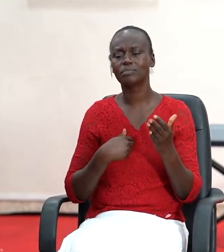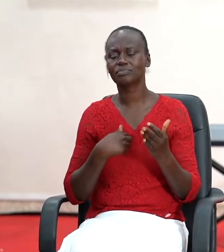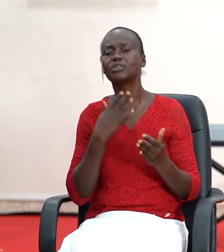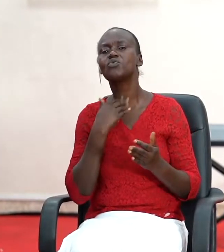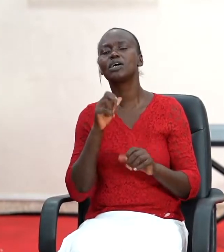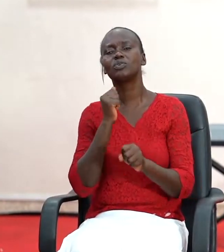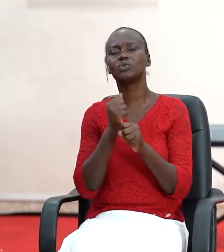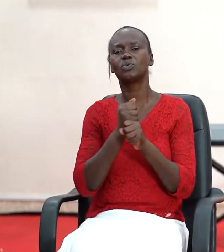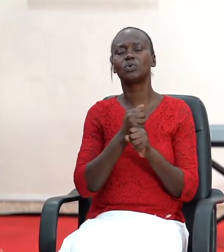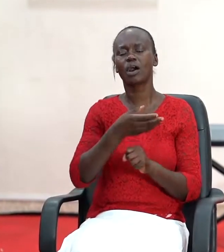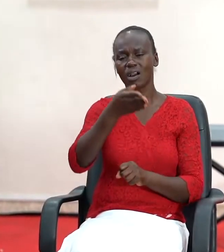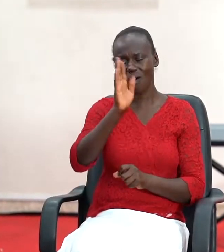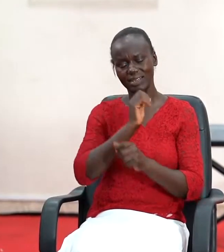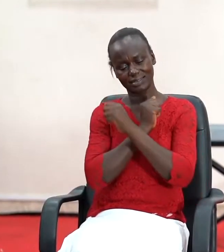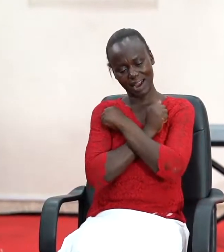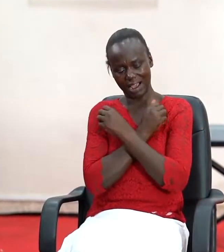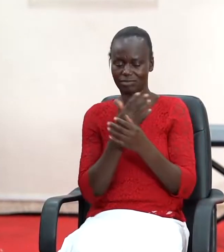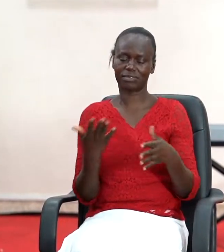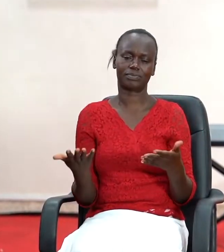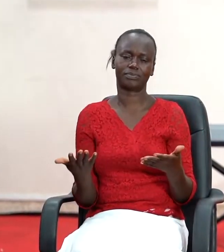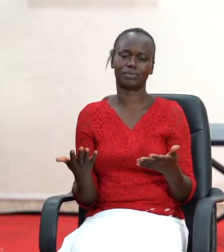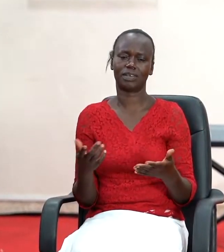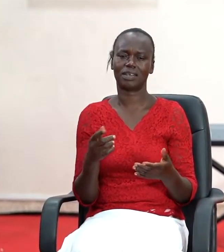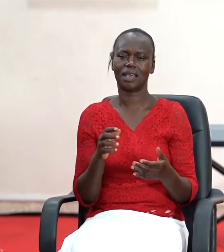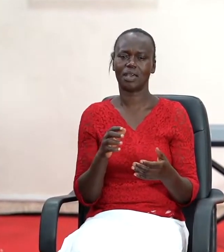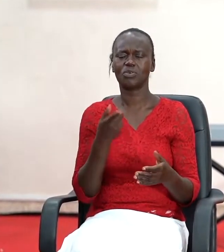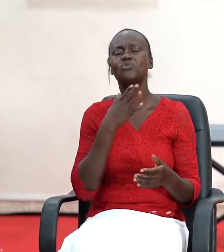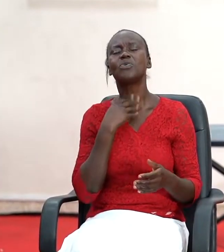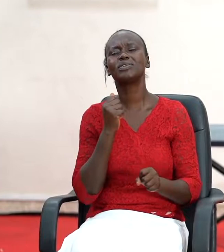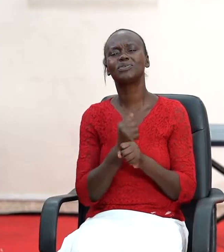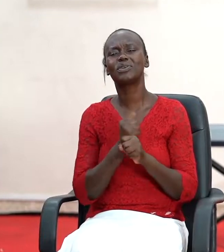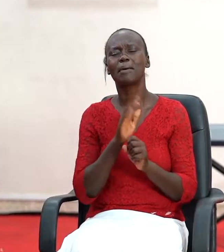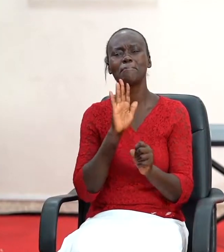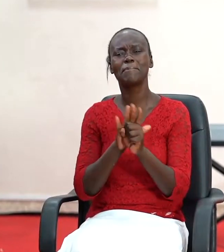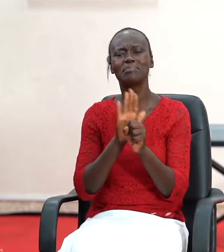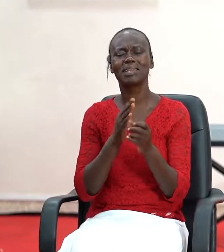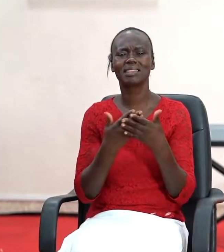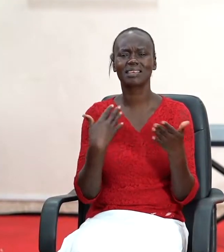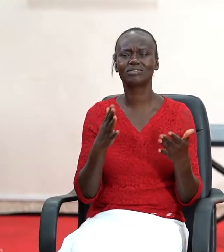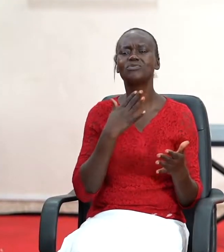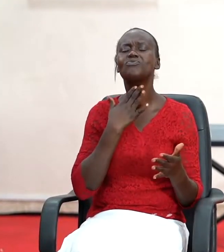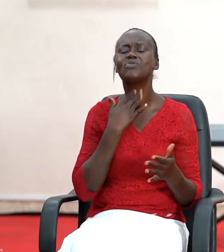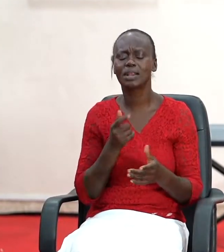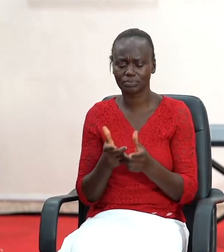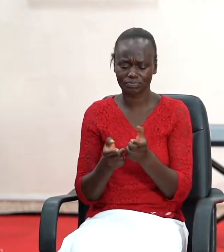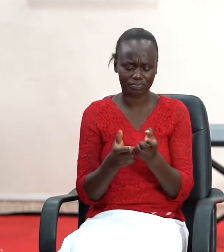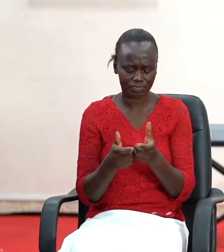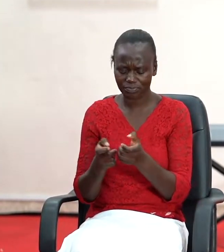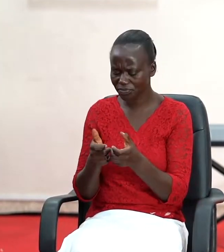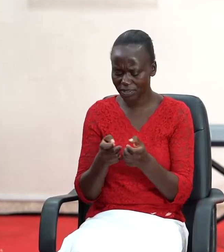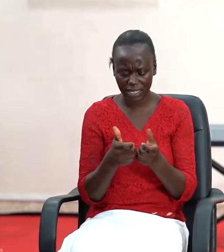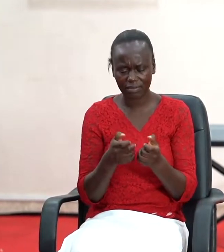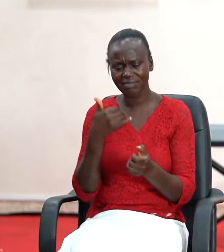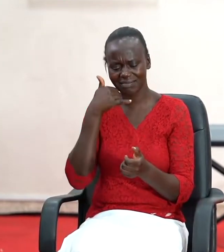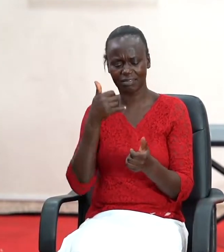approved by God. Manze, unataka kufanya vitu mob. Unataka kubrowse hii site na hii site na hii site. Lakini